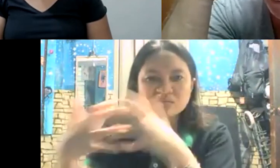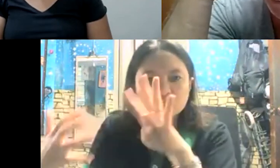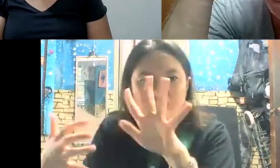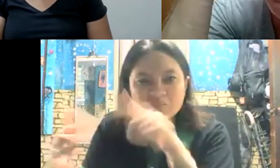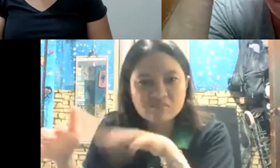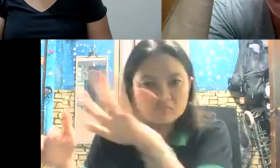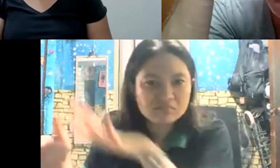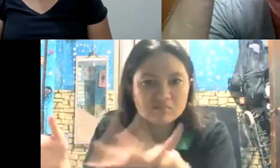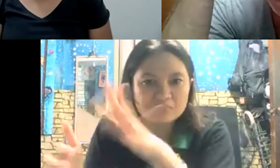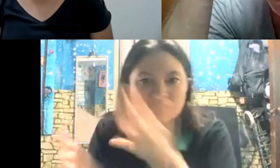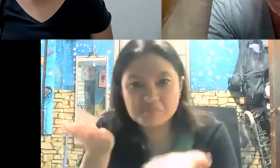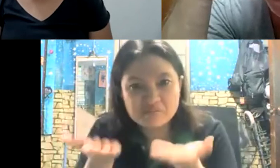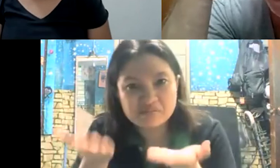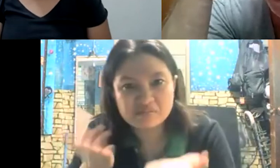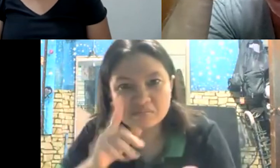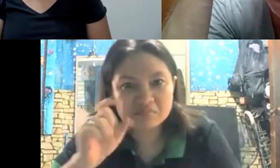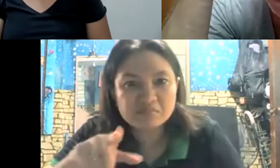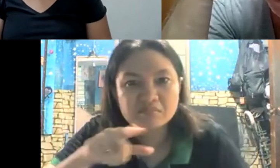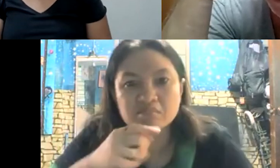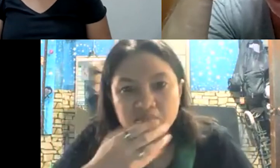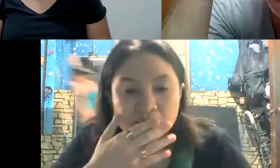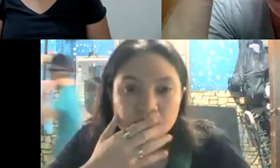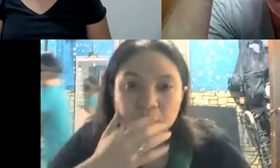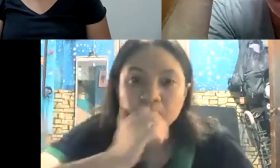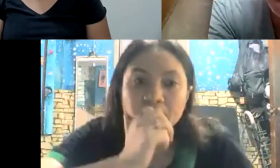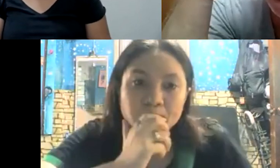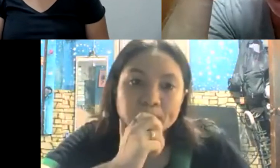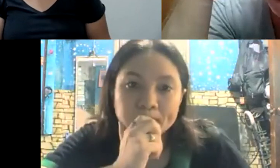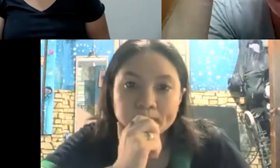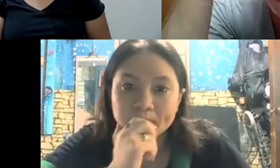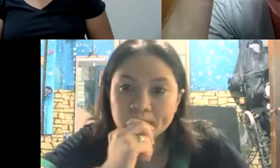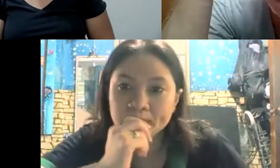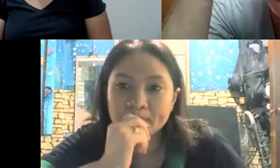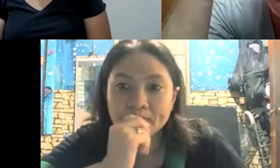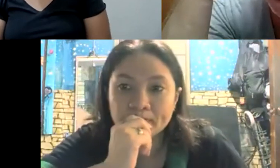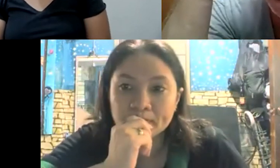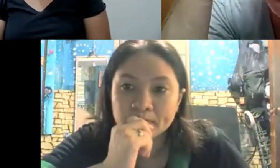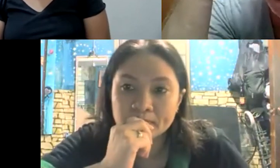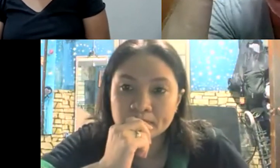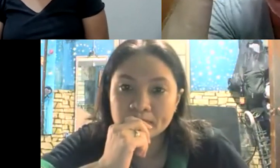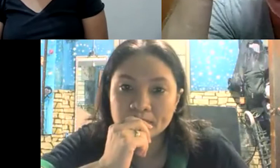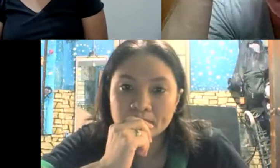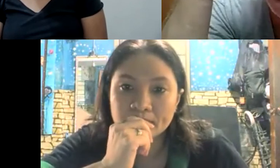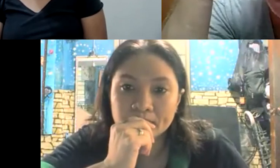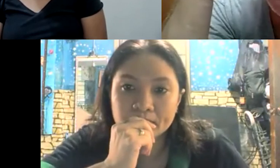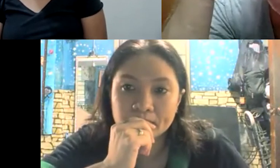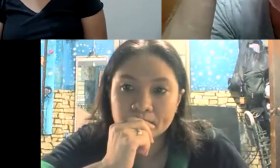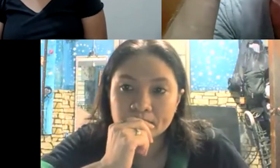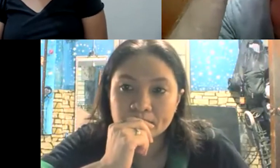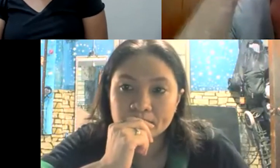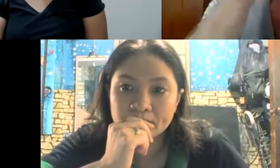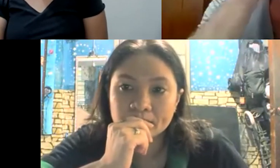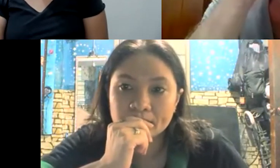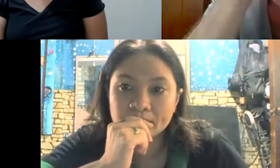uh, also the ones where it's in an angle, it's not directly down or out. Do we also put those in a